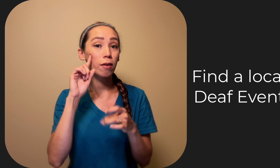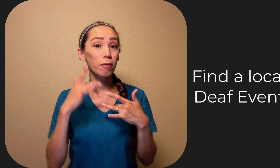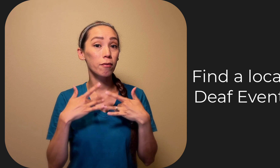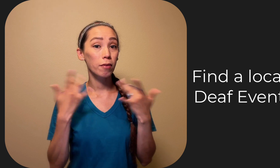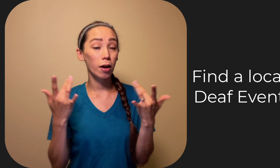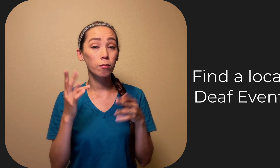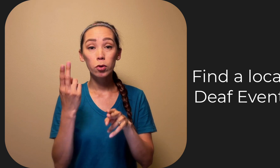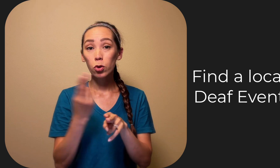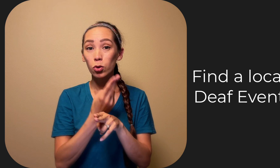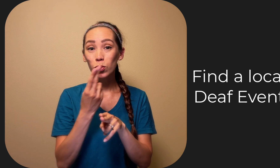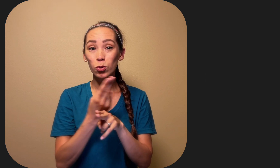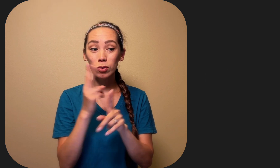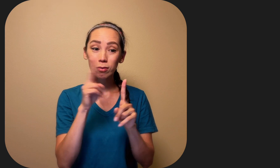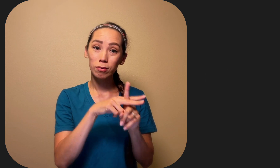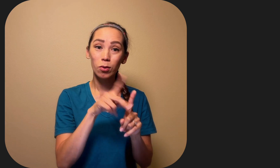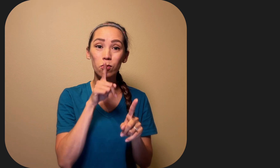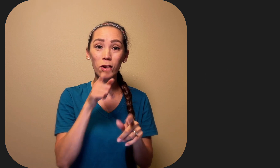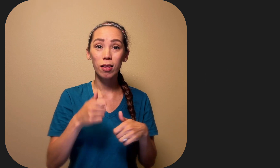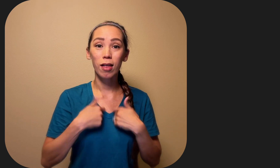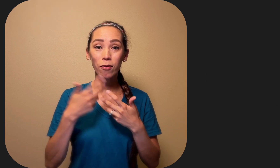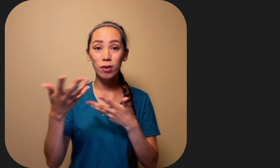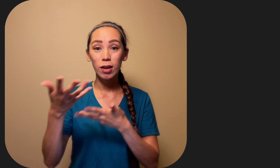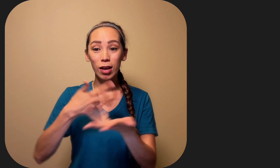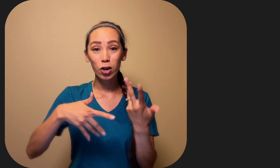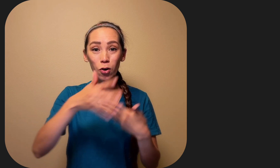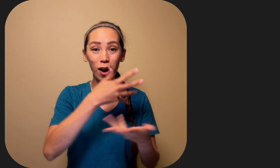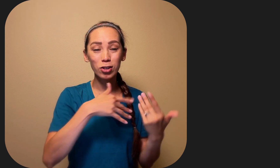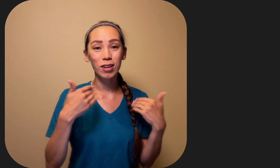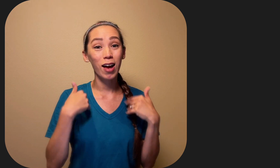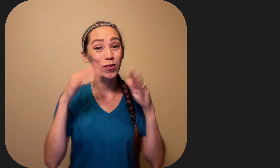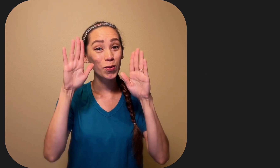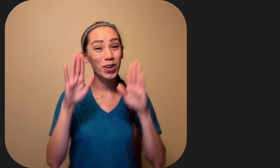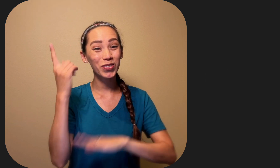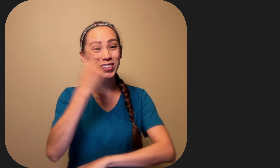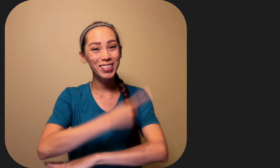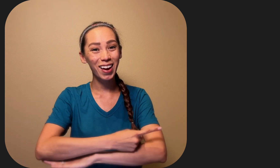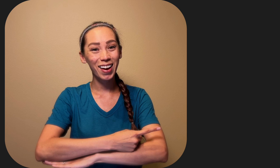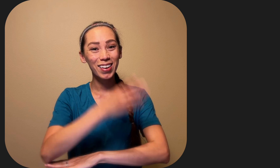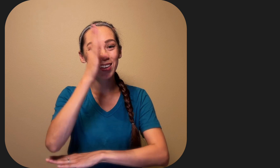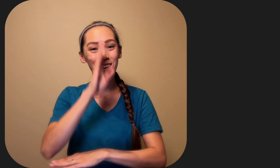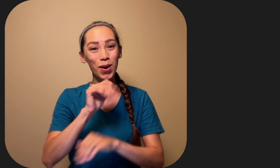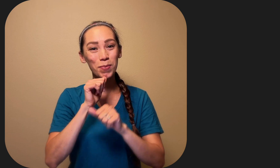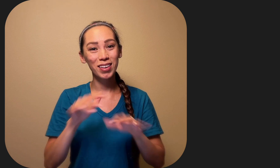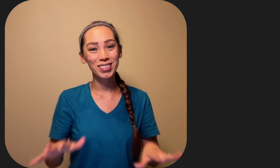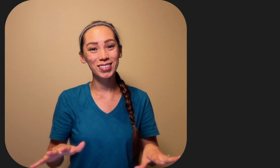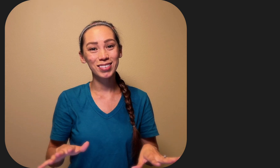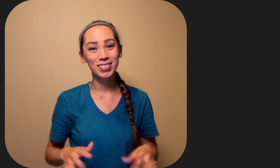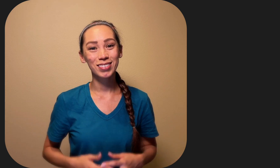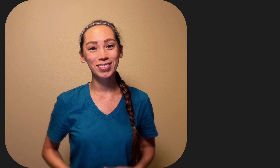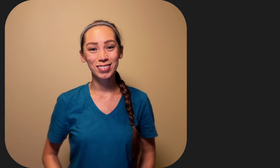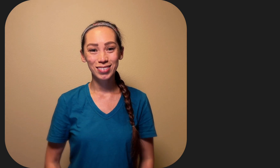event. Make sure that you apply the ASL to real life interactions. And I hope you have a wonderful day. God bless.